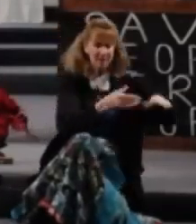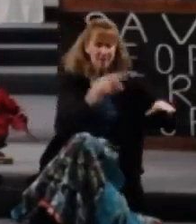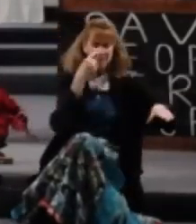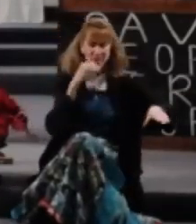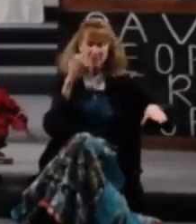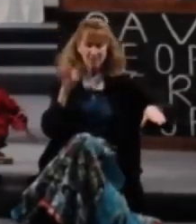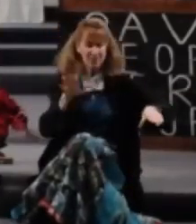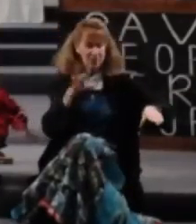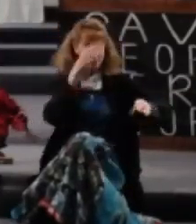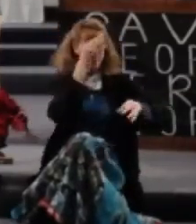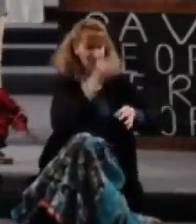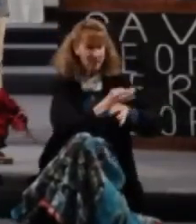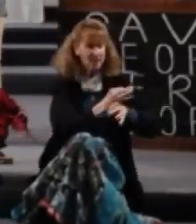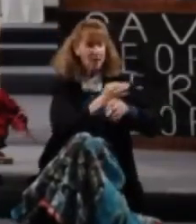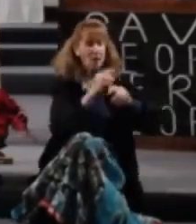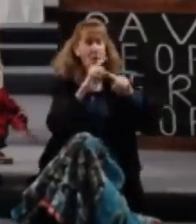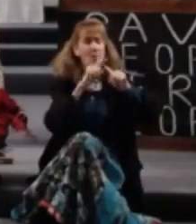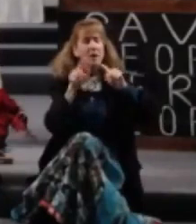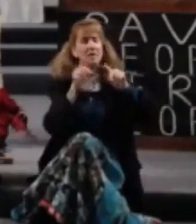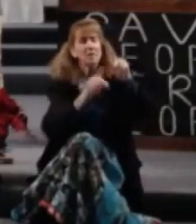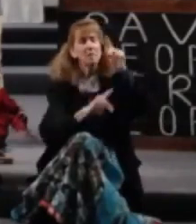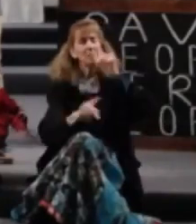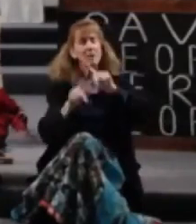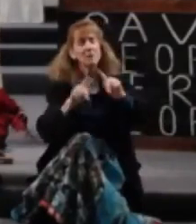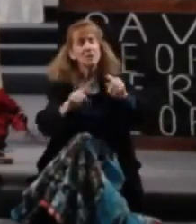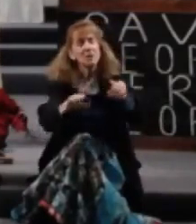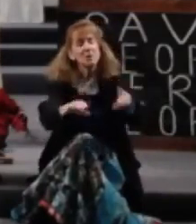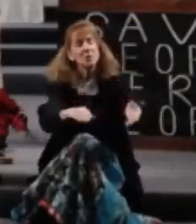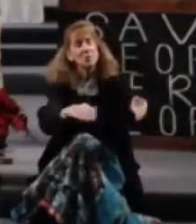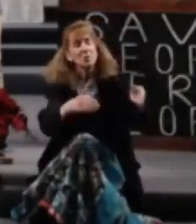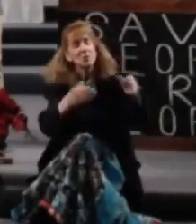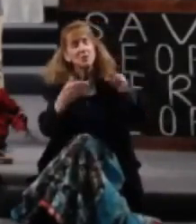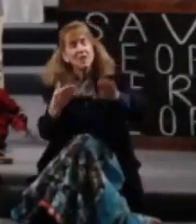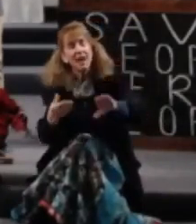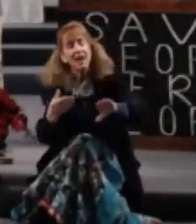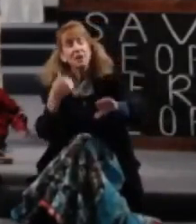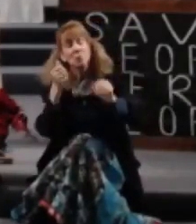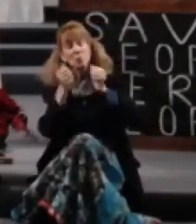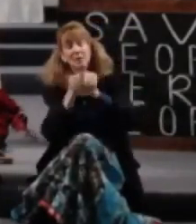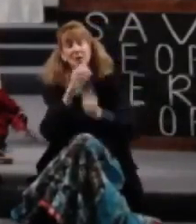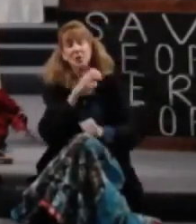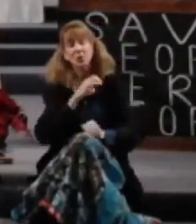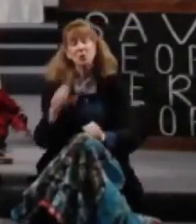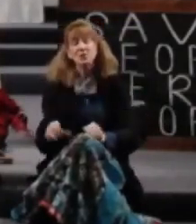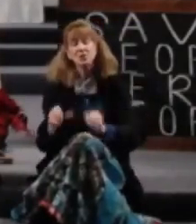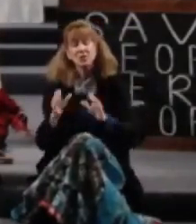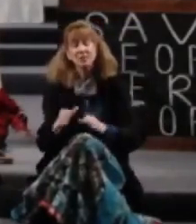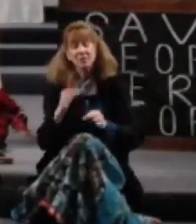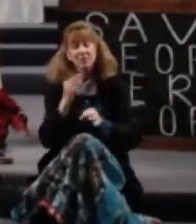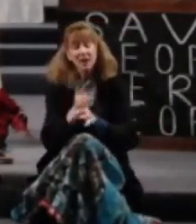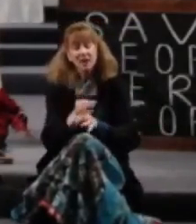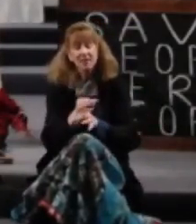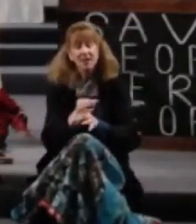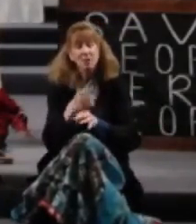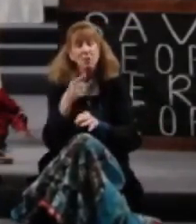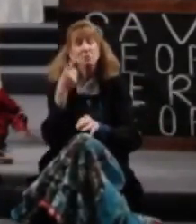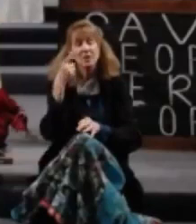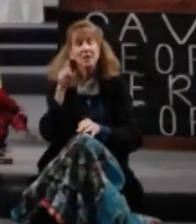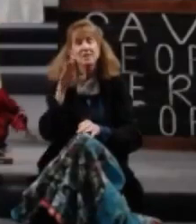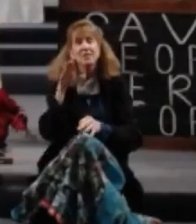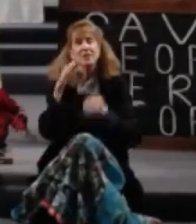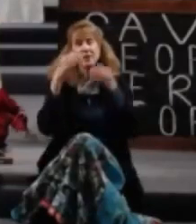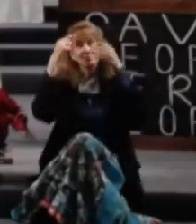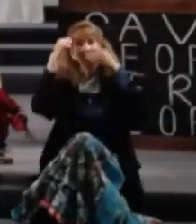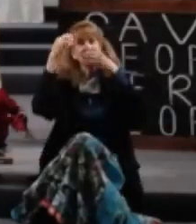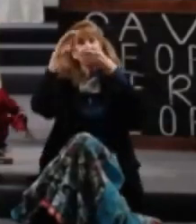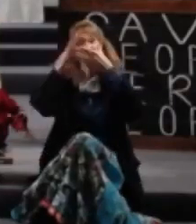kind. The only people who died as a result of the Christian faith were Christians. They